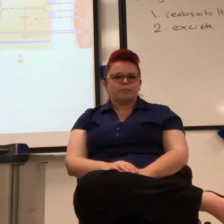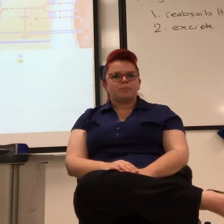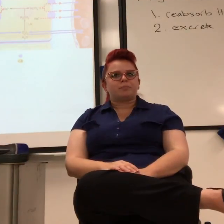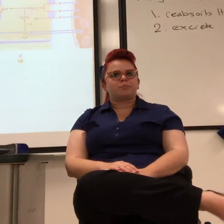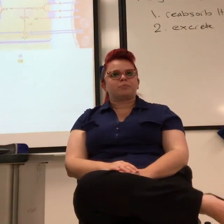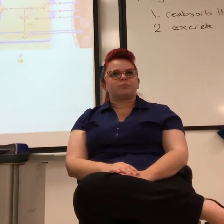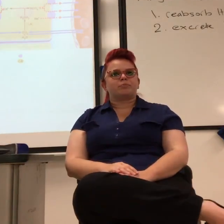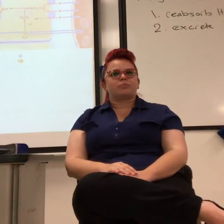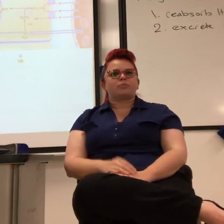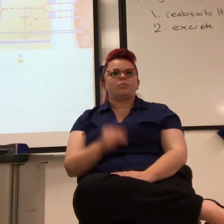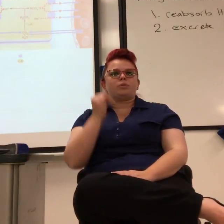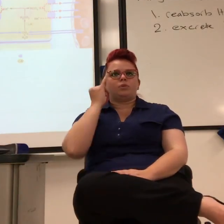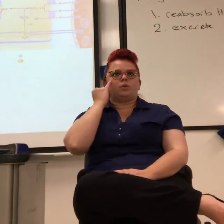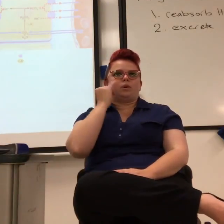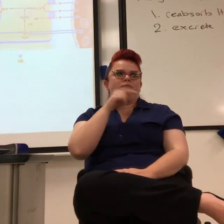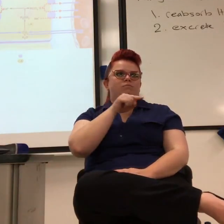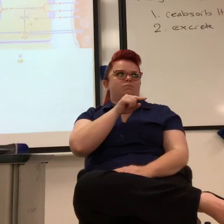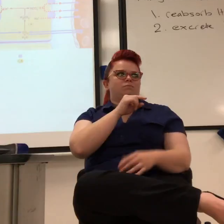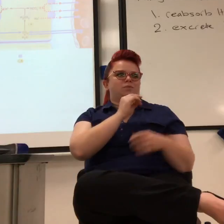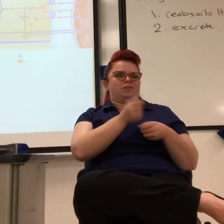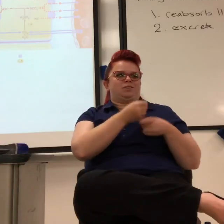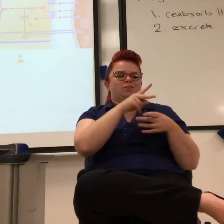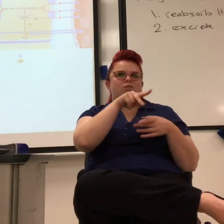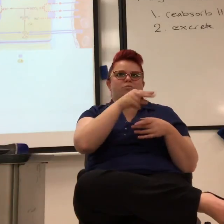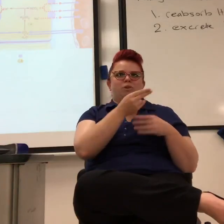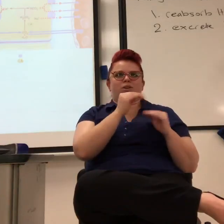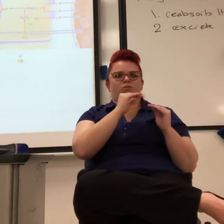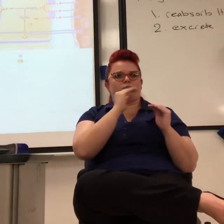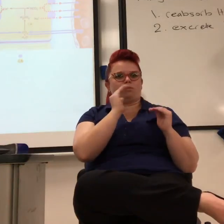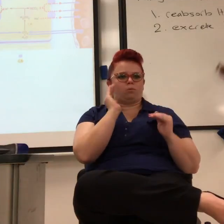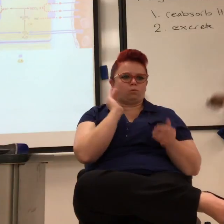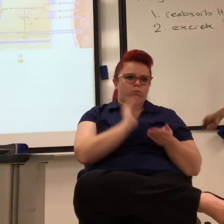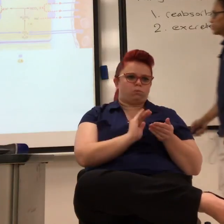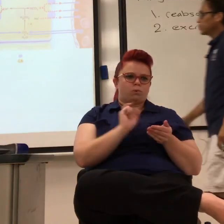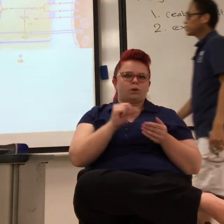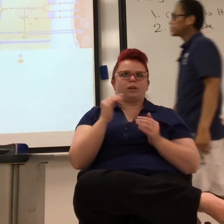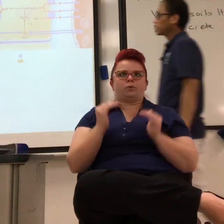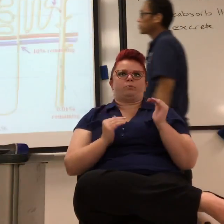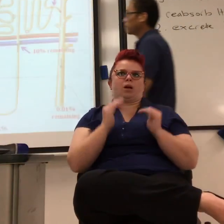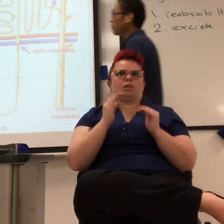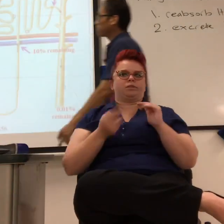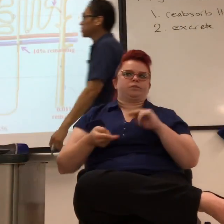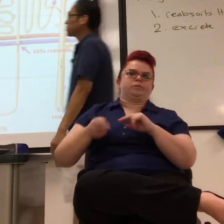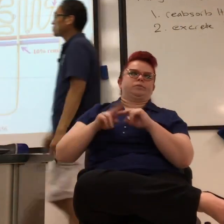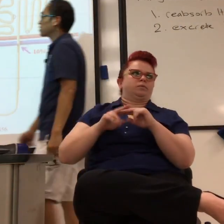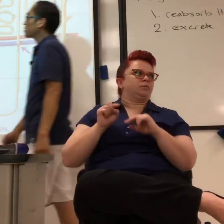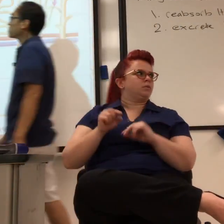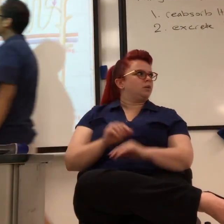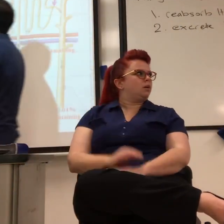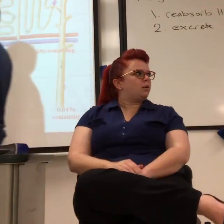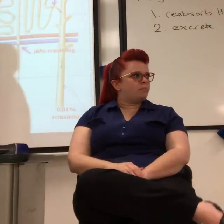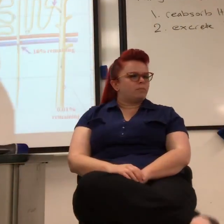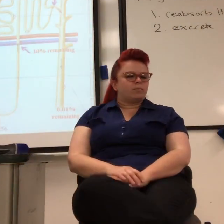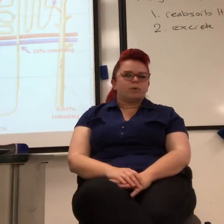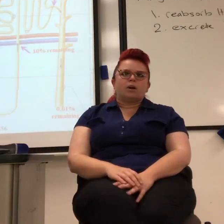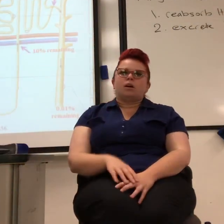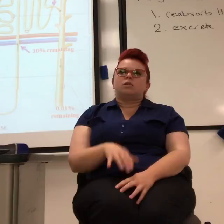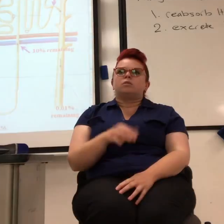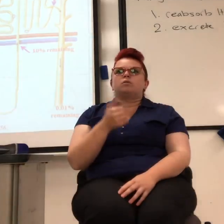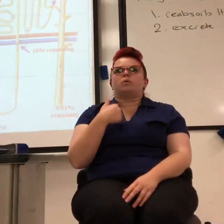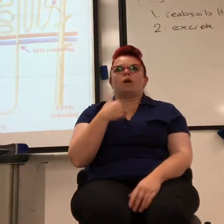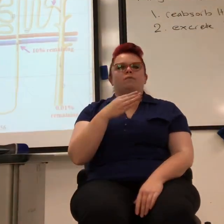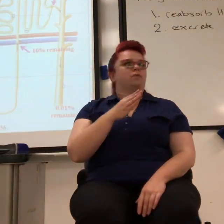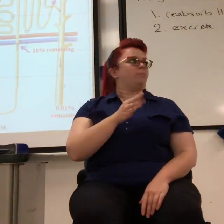acidosis if pH is too low. So let's kind of talk about this. How does the kidney do this? There's some buffer systems,